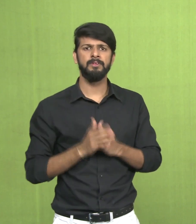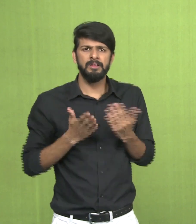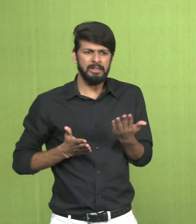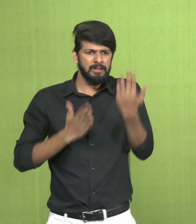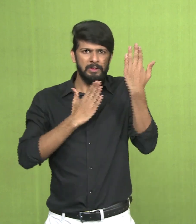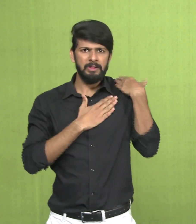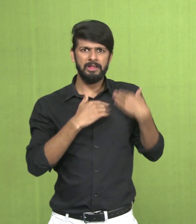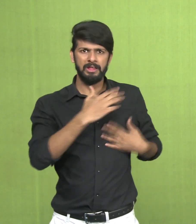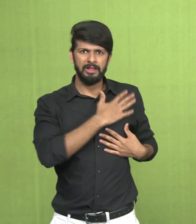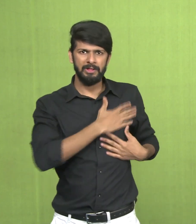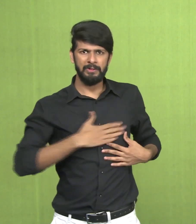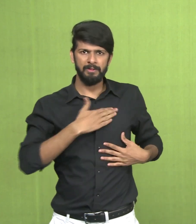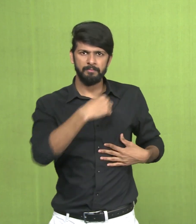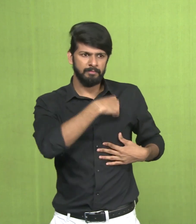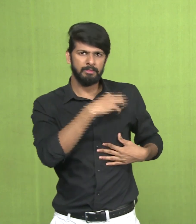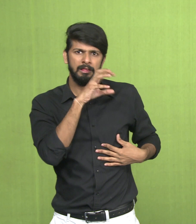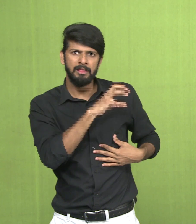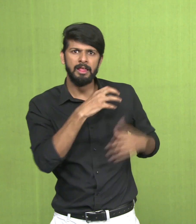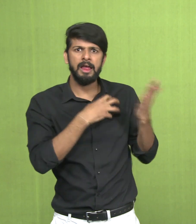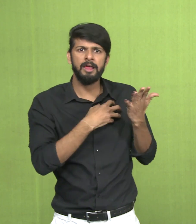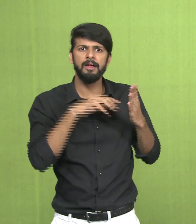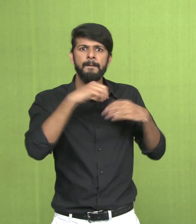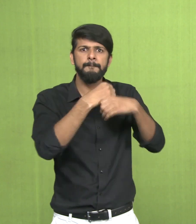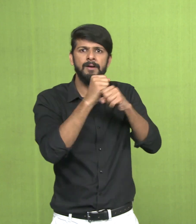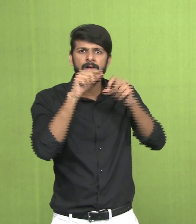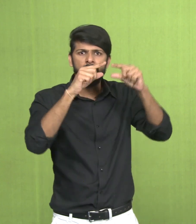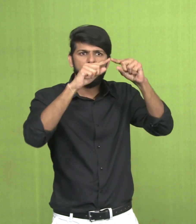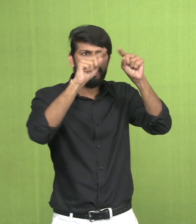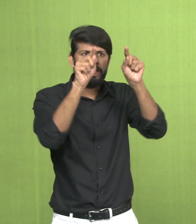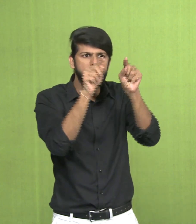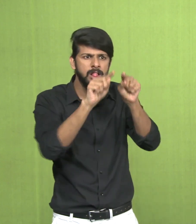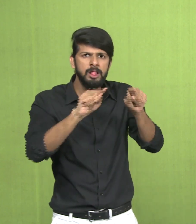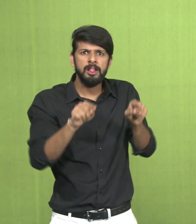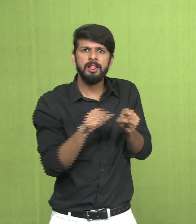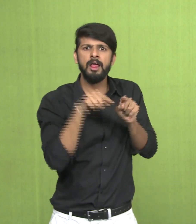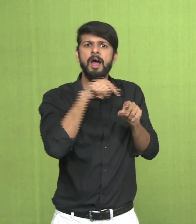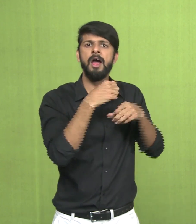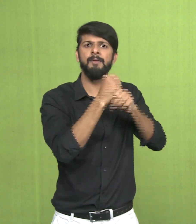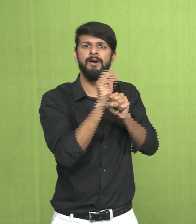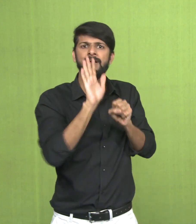Answer number 4. The trefoil motif on the priest's shawl